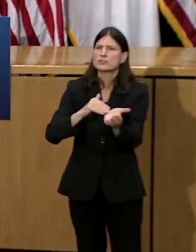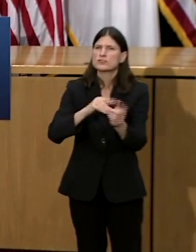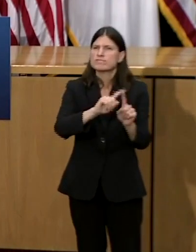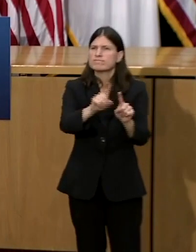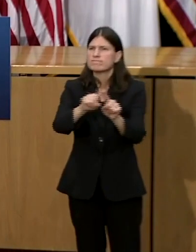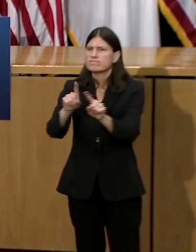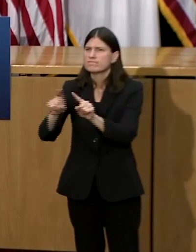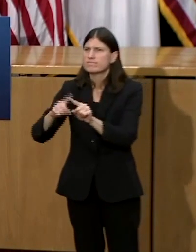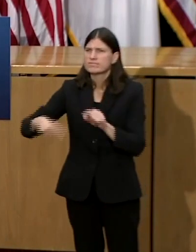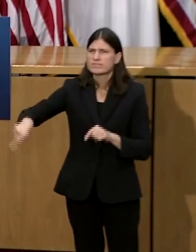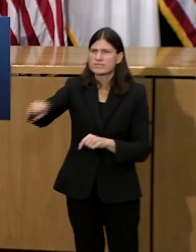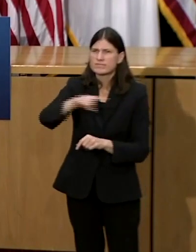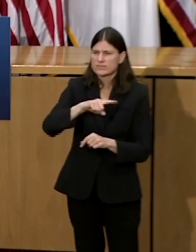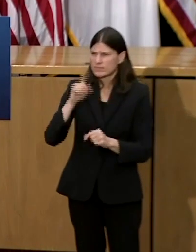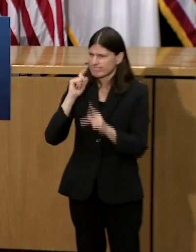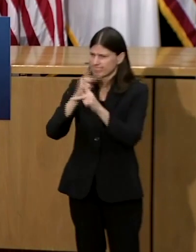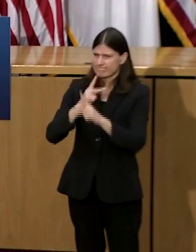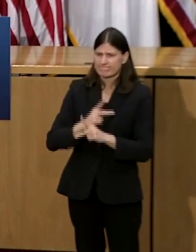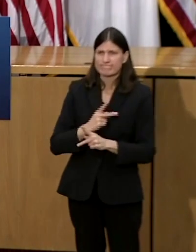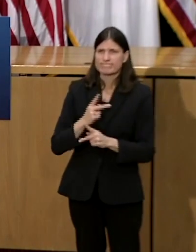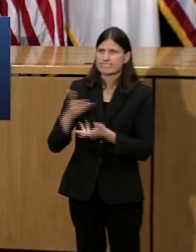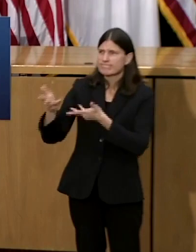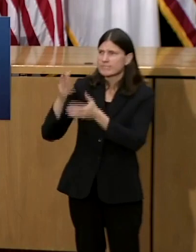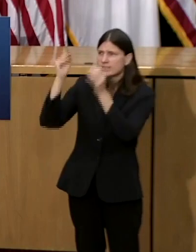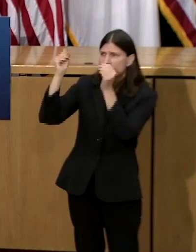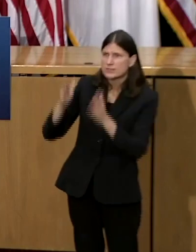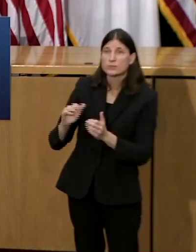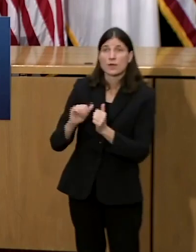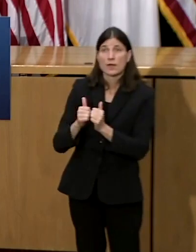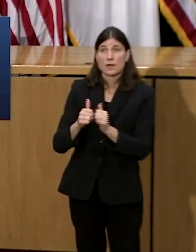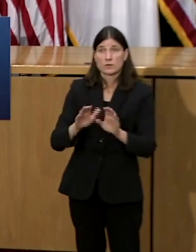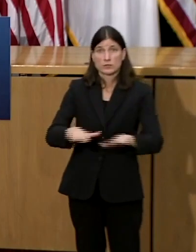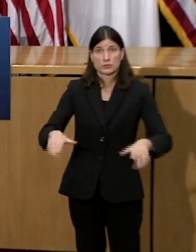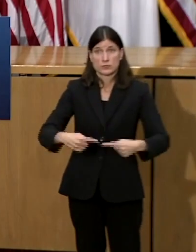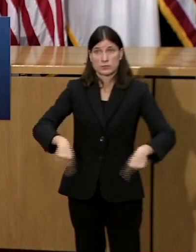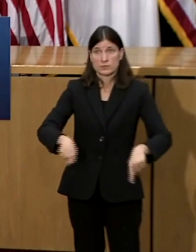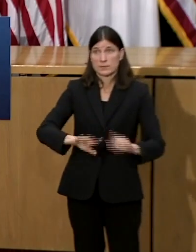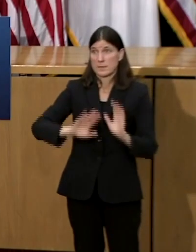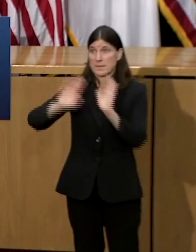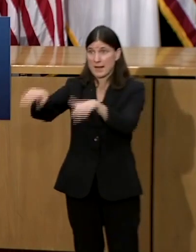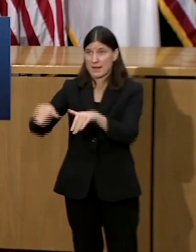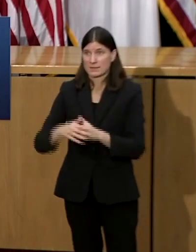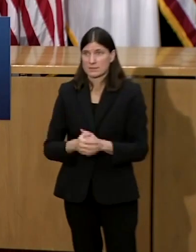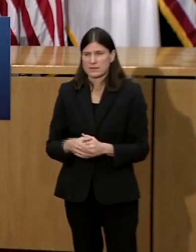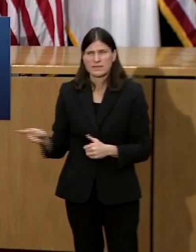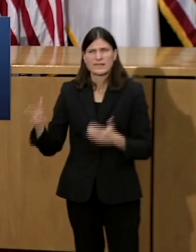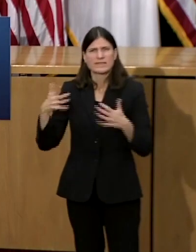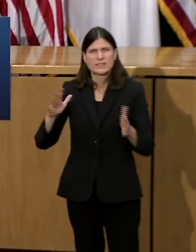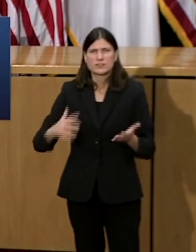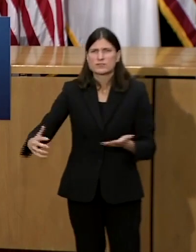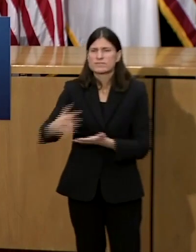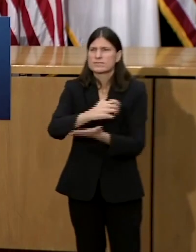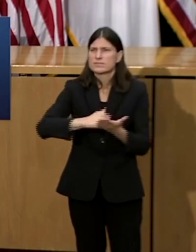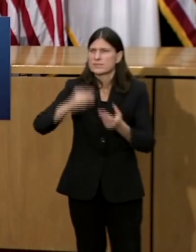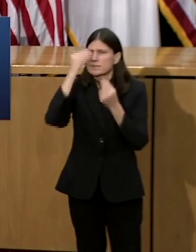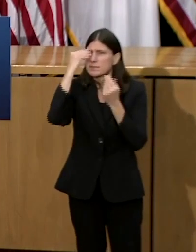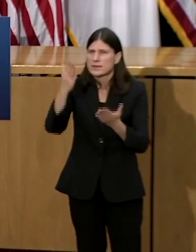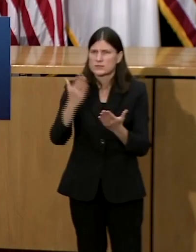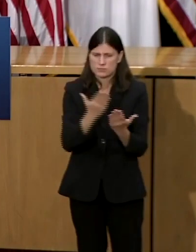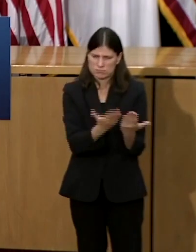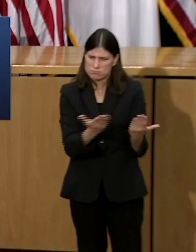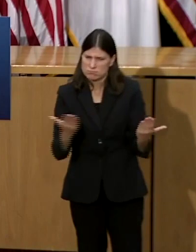practices to minimize the risk of infection and other serious health problems. The Massachusetts chapter of the American Academy of